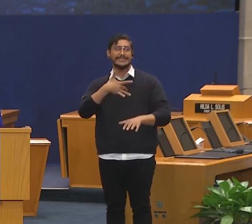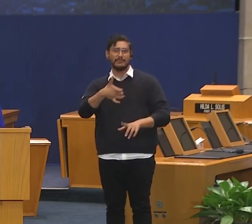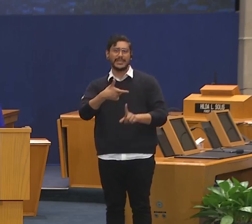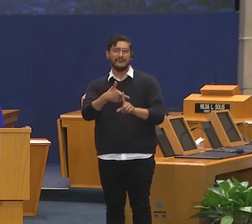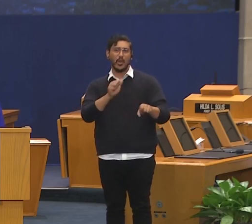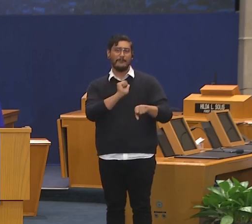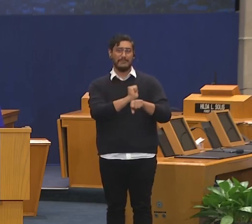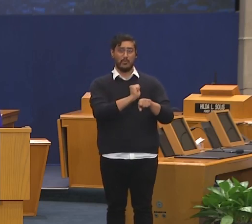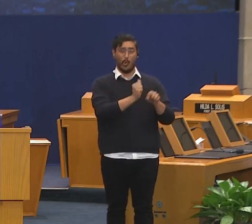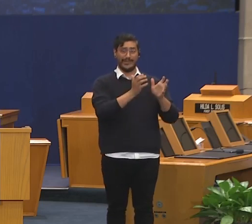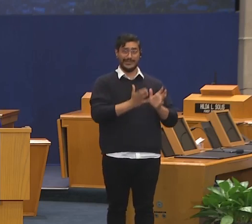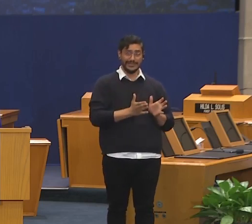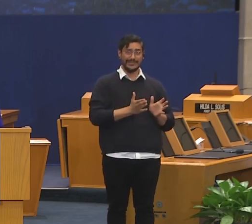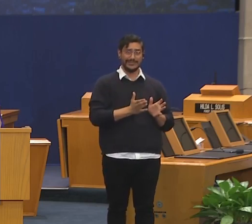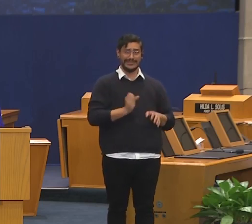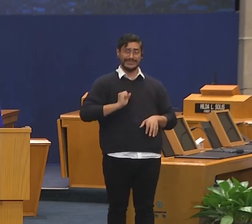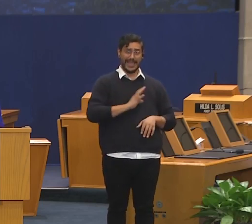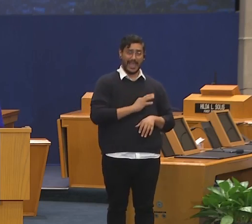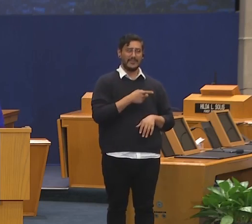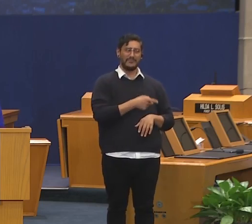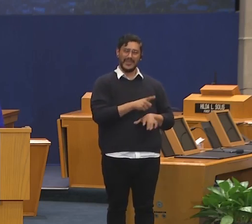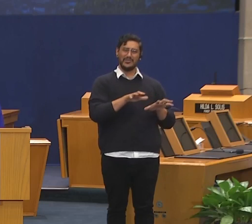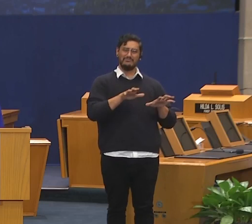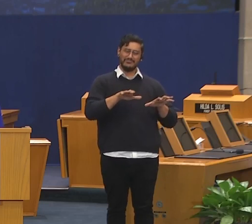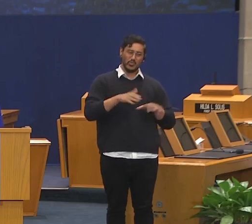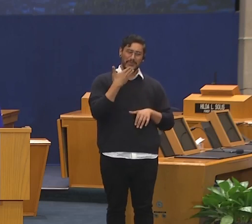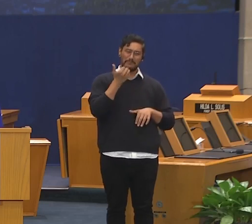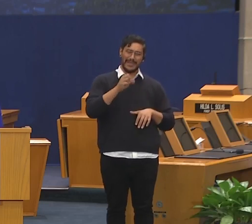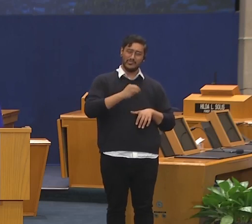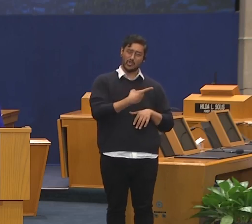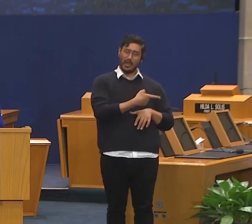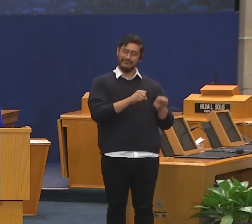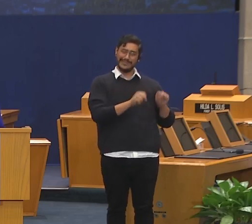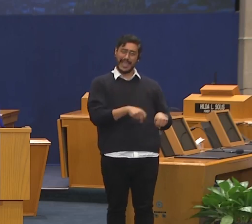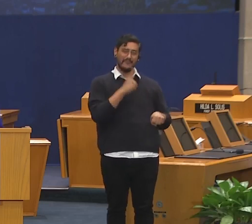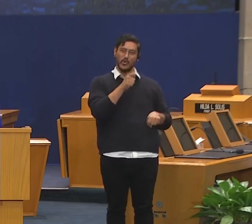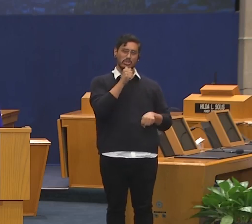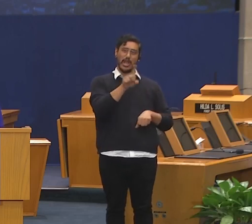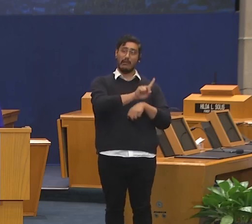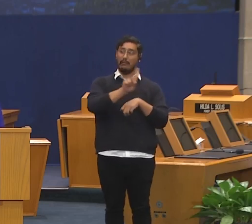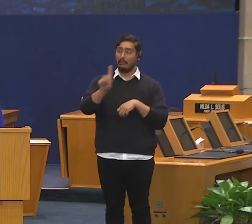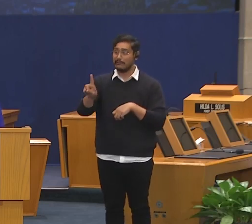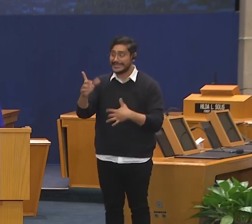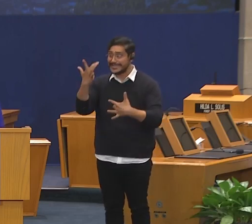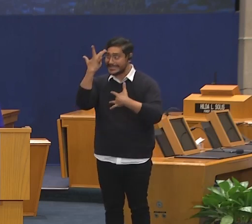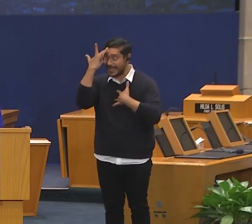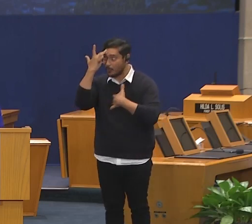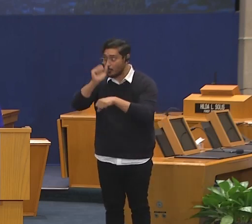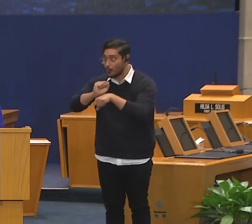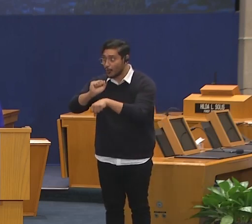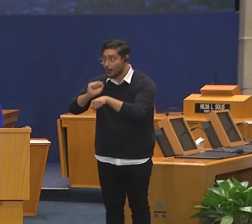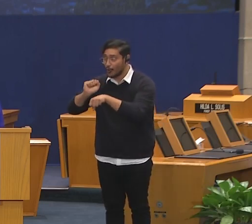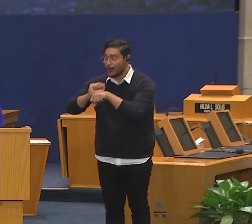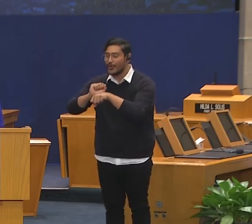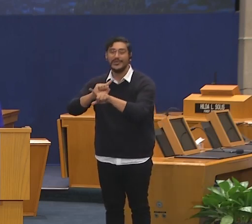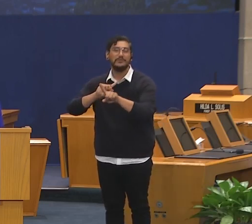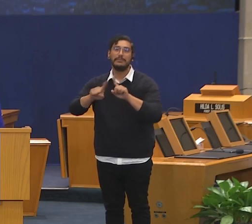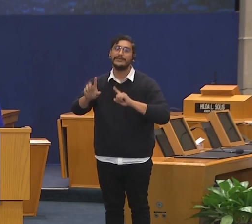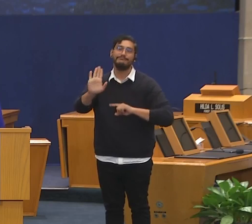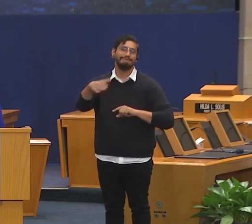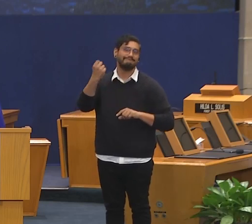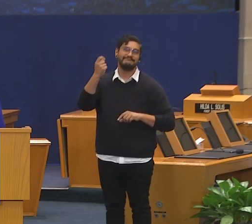best job to make sure that they're not coming to work sick, but then transmission is fairly easy in some of our settings.